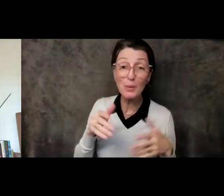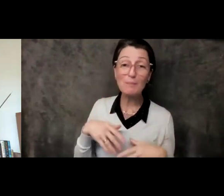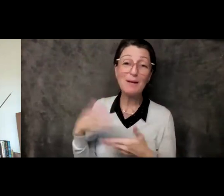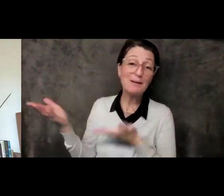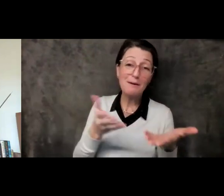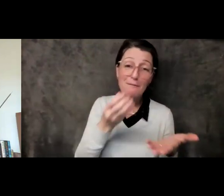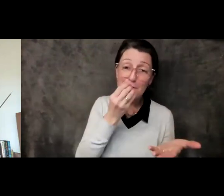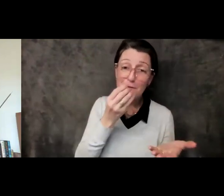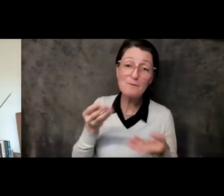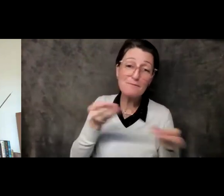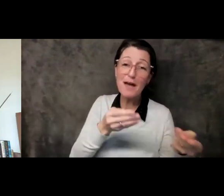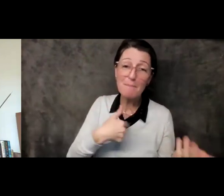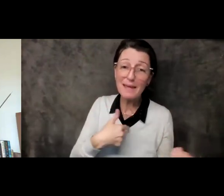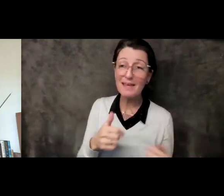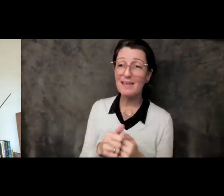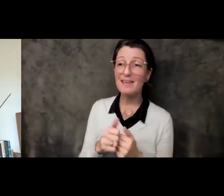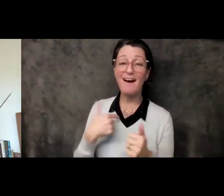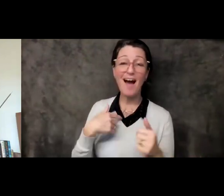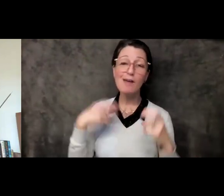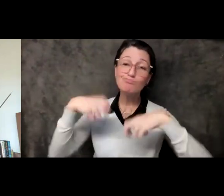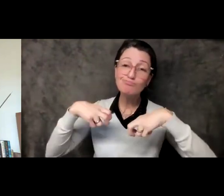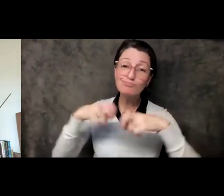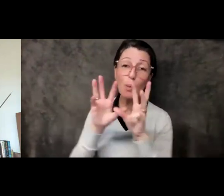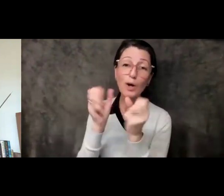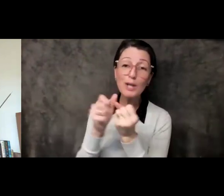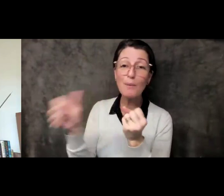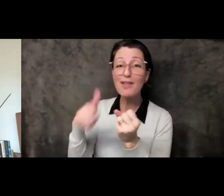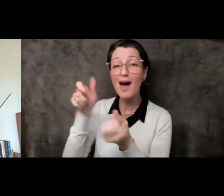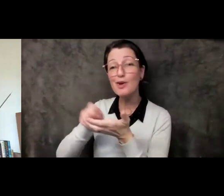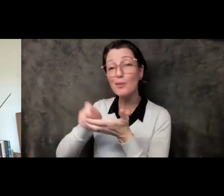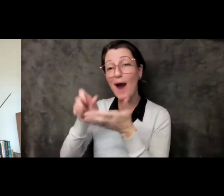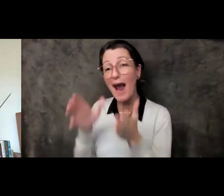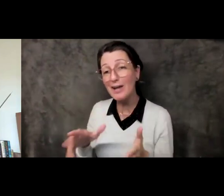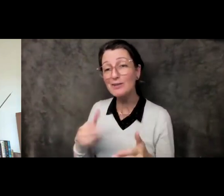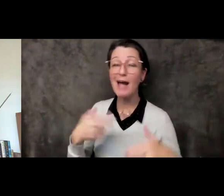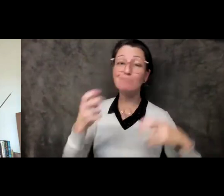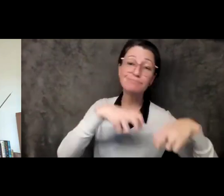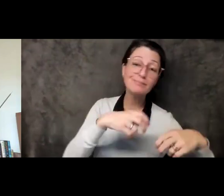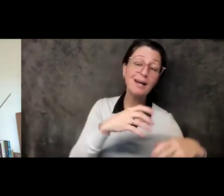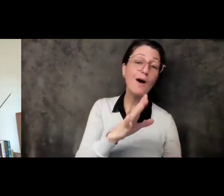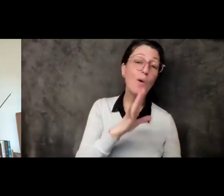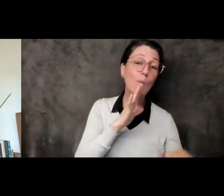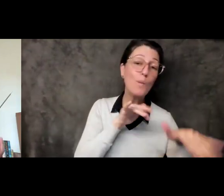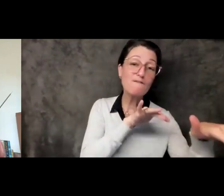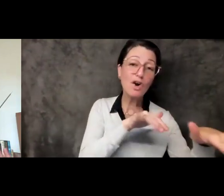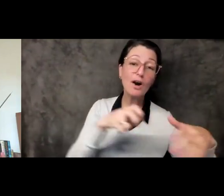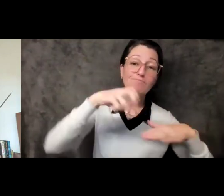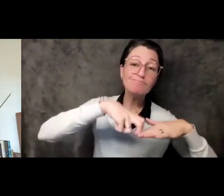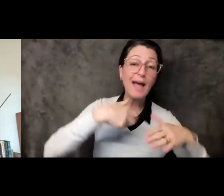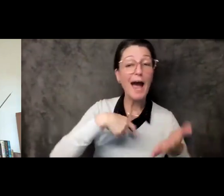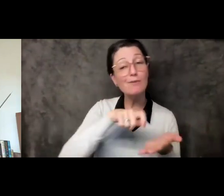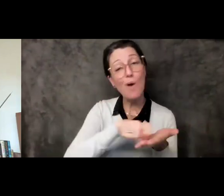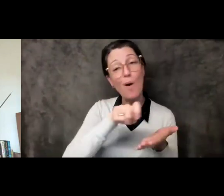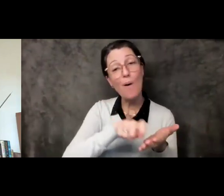workshops with other writers, and then you went back and sat by the river and wrote. It just sounded like some dream, right? So I did